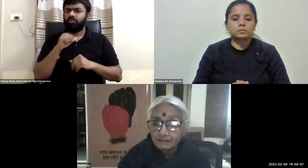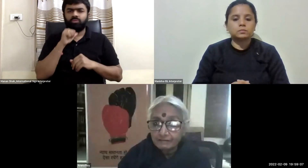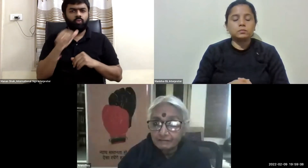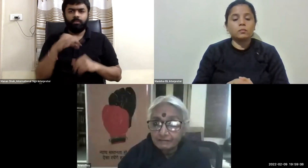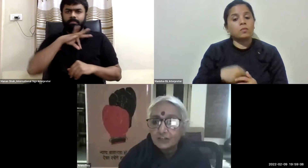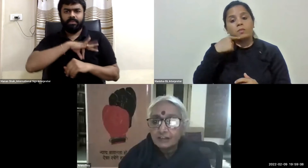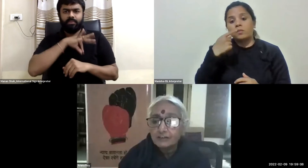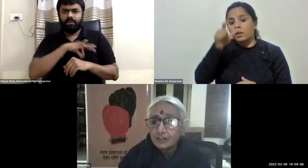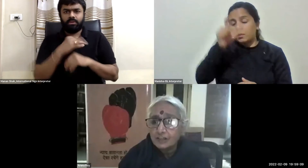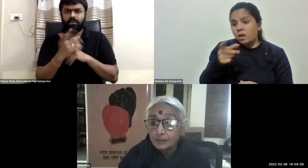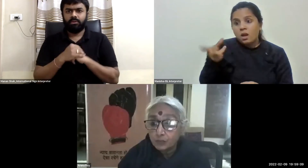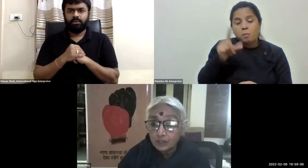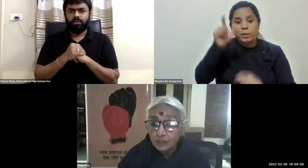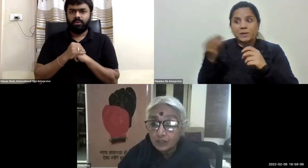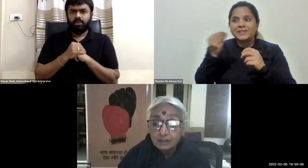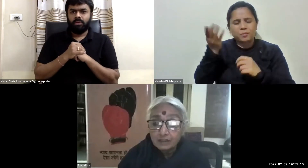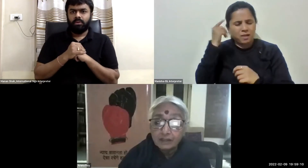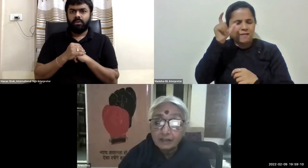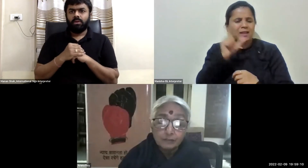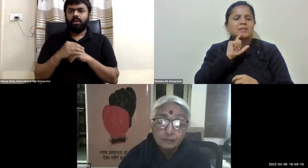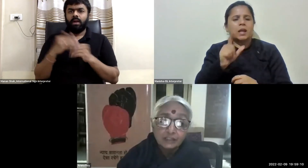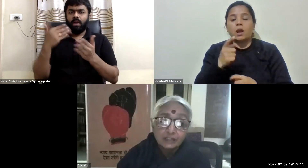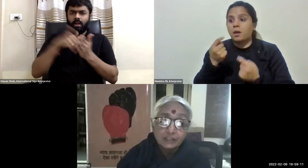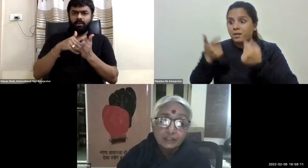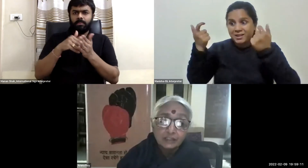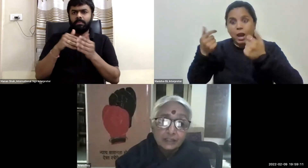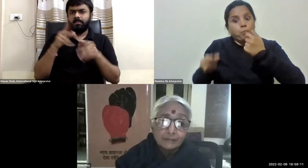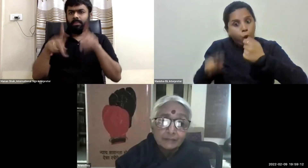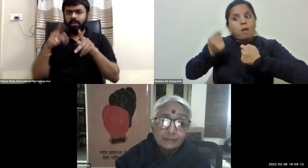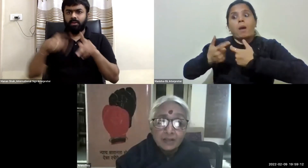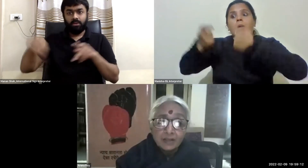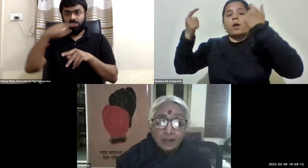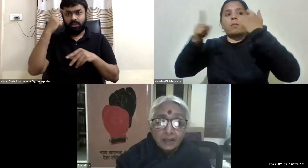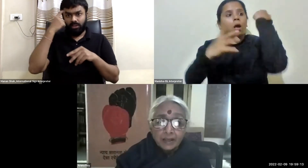graph, where the rich are getting richer and the poor are getting poorer.